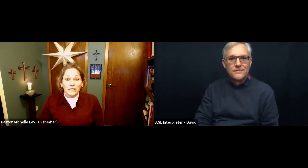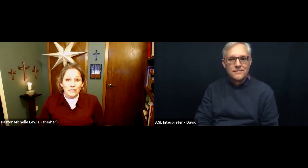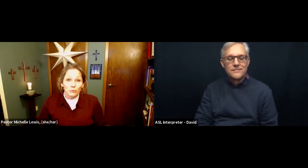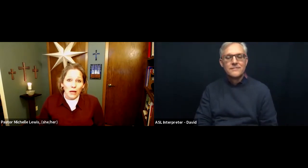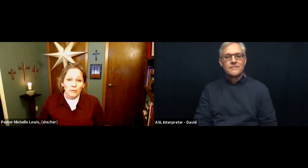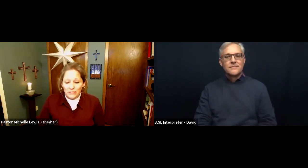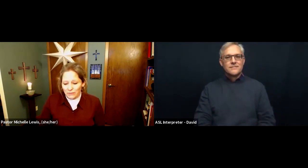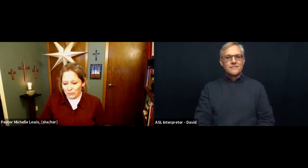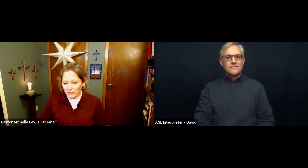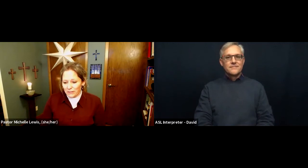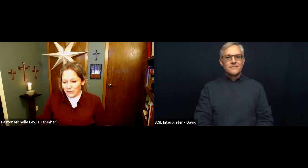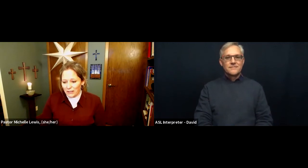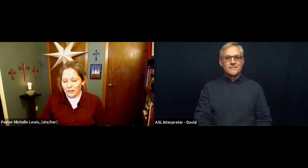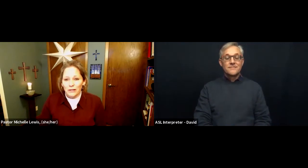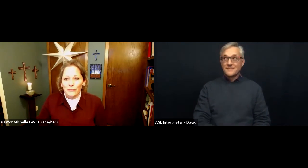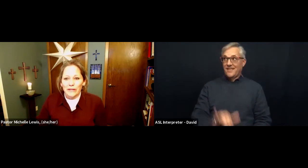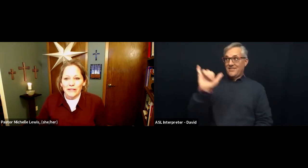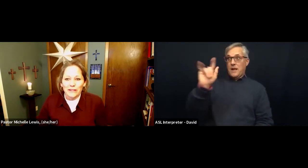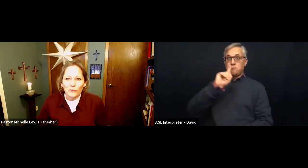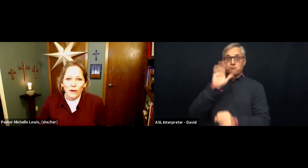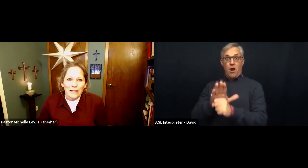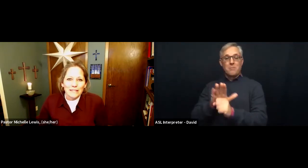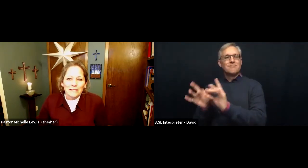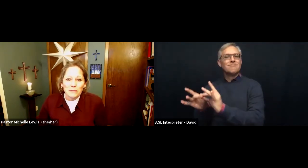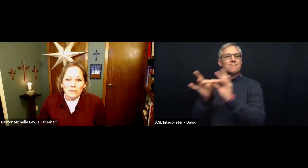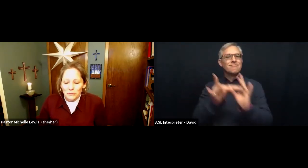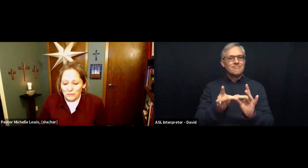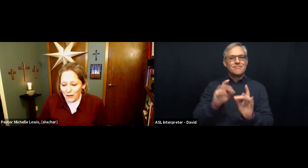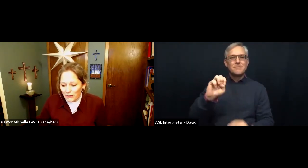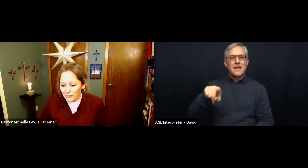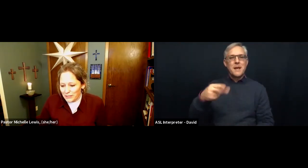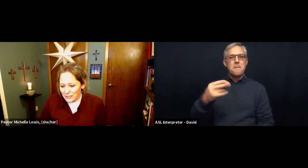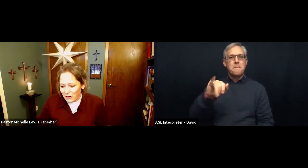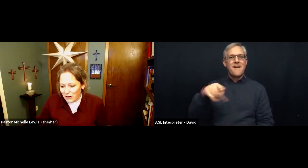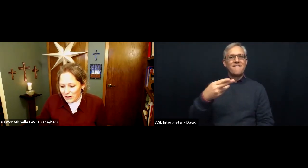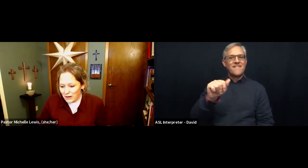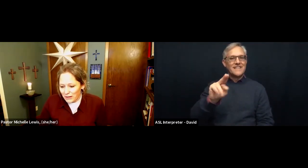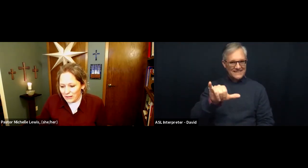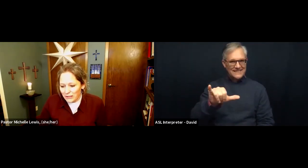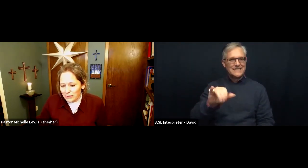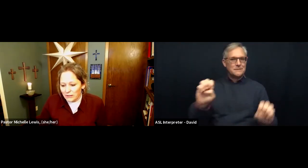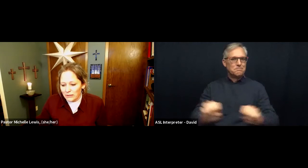This is the promise of Epiphany, when the wise people followed the star.